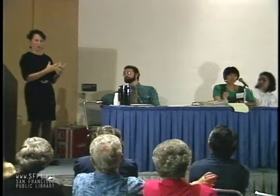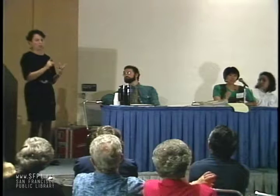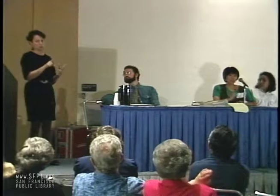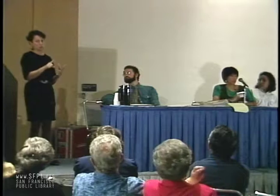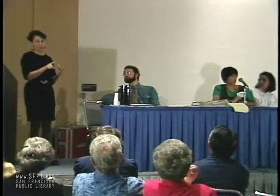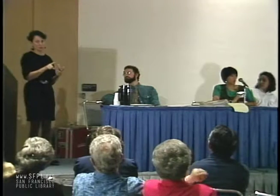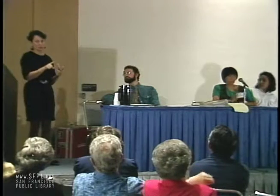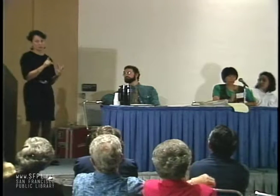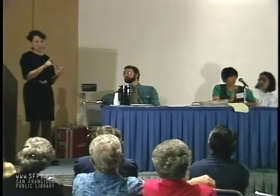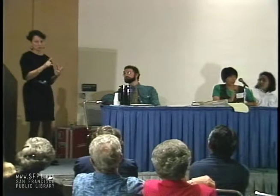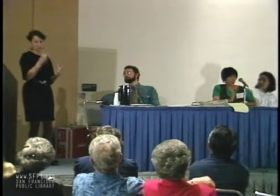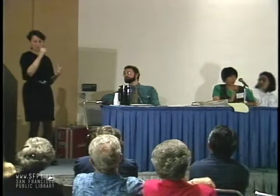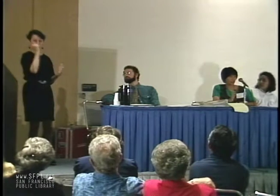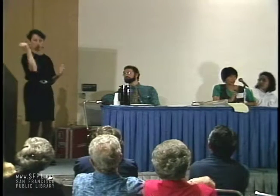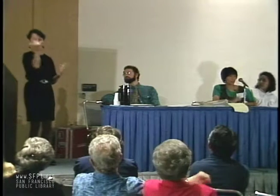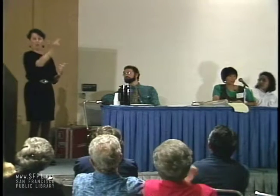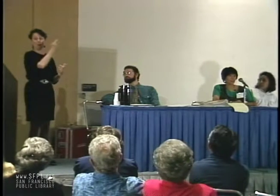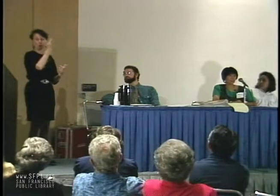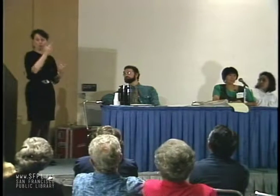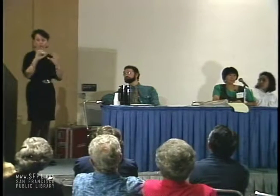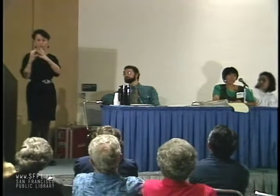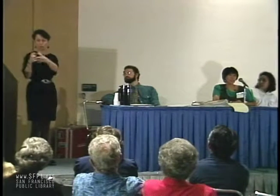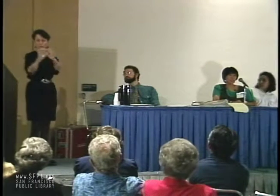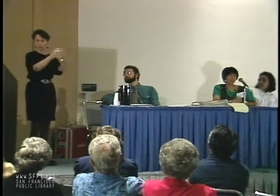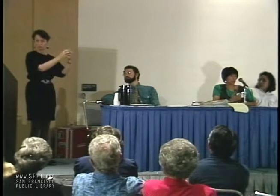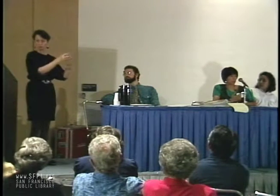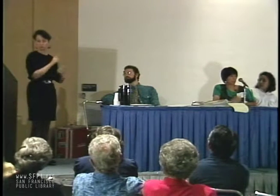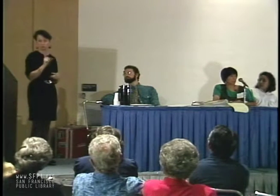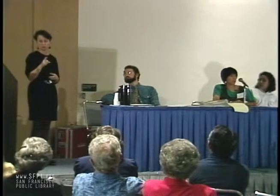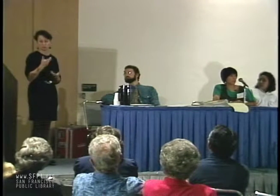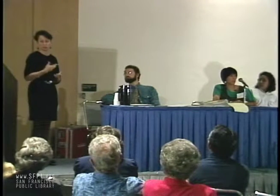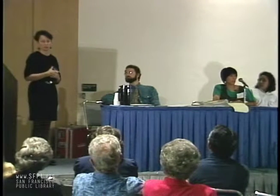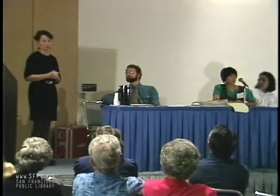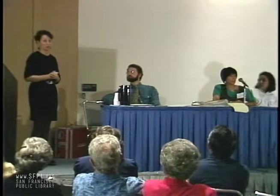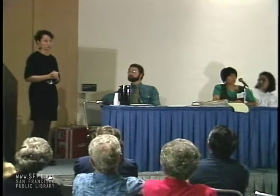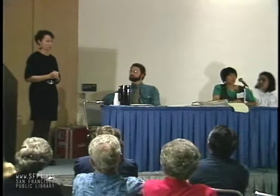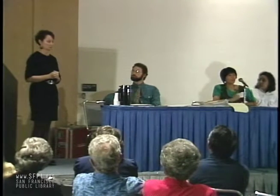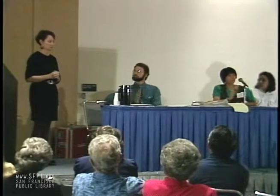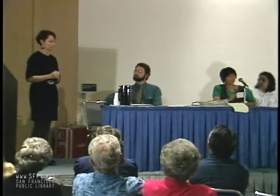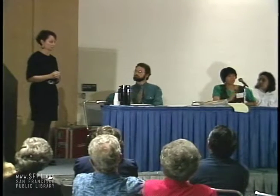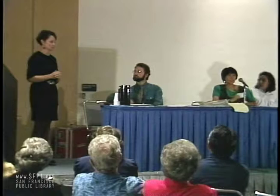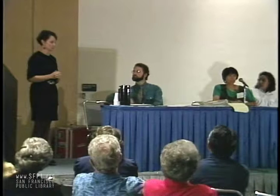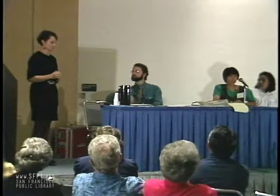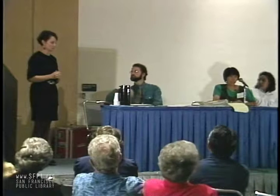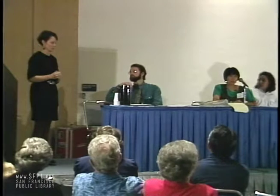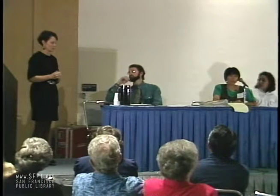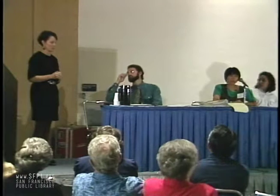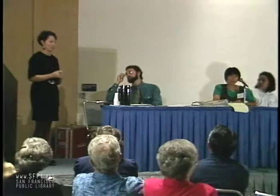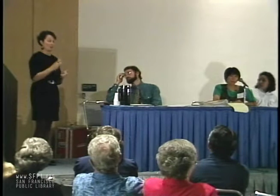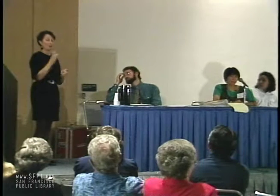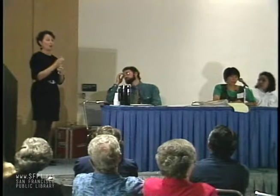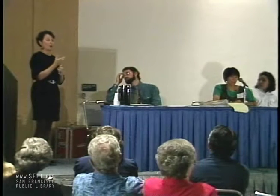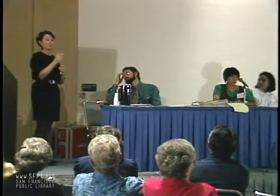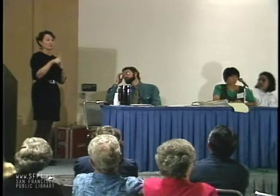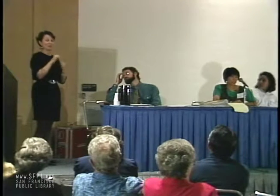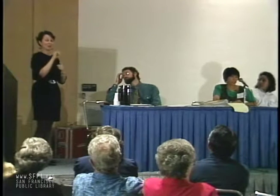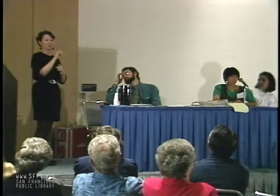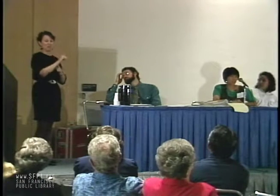and as it should be, though, for every ethnic subgroup that's here in the States. The difficulty that comes up for the multicultural child